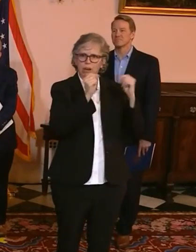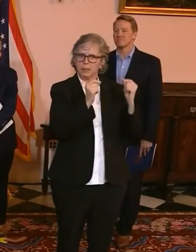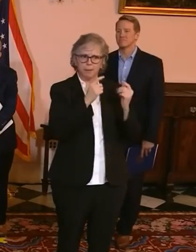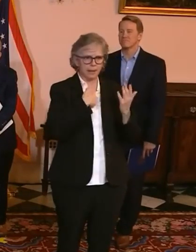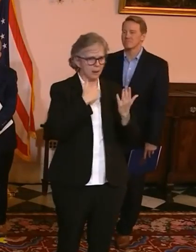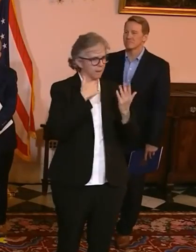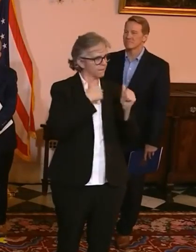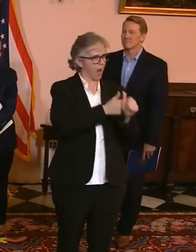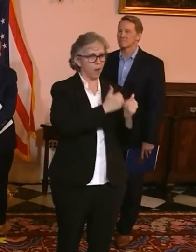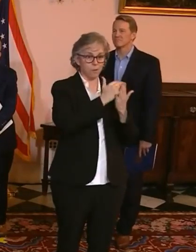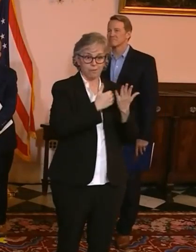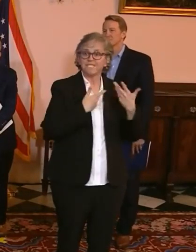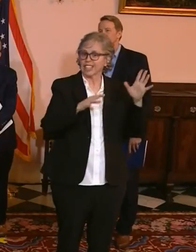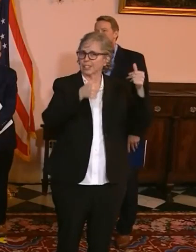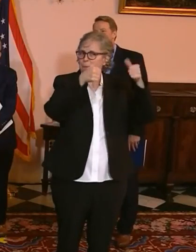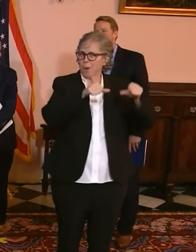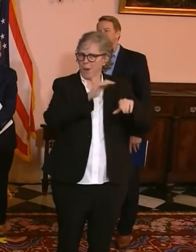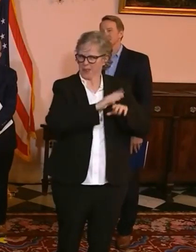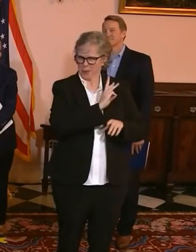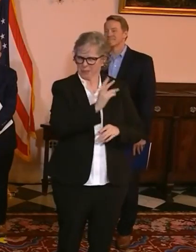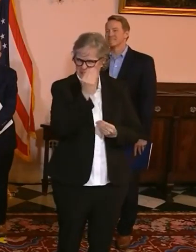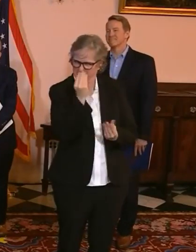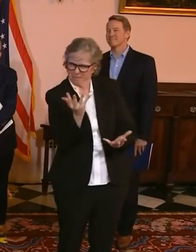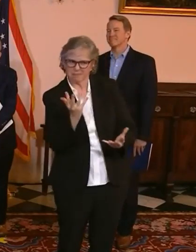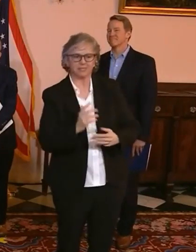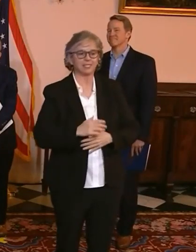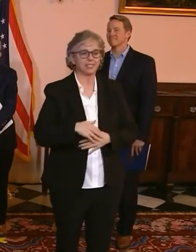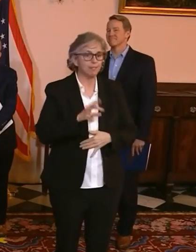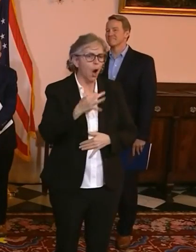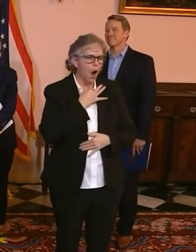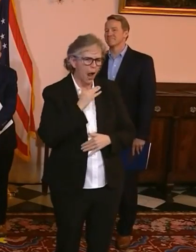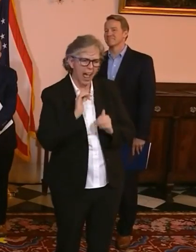want to check that out, you can do that. It's a